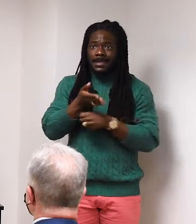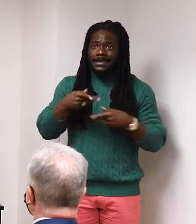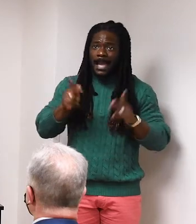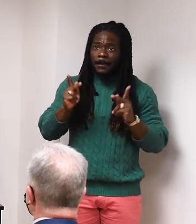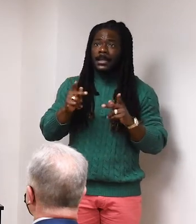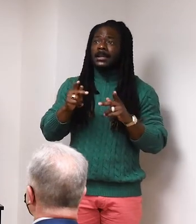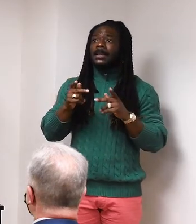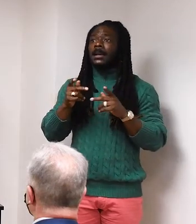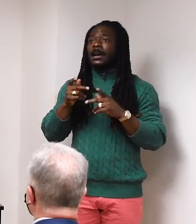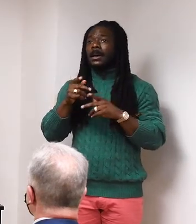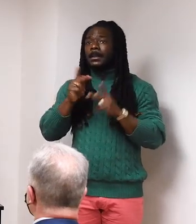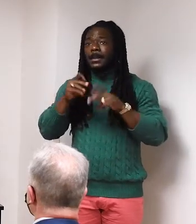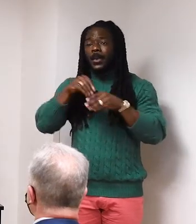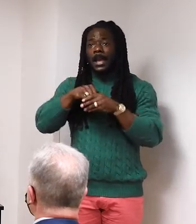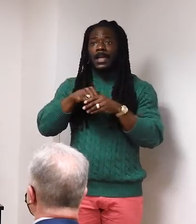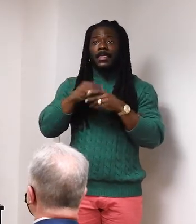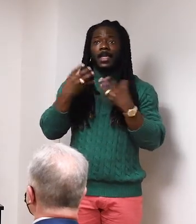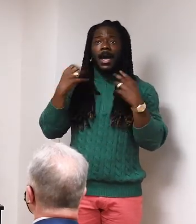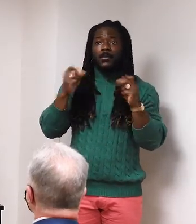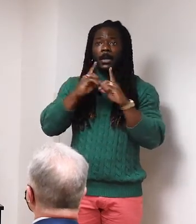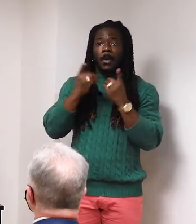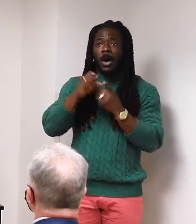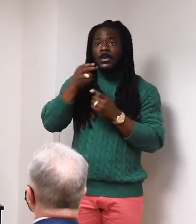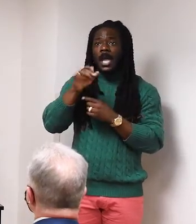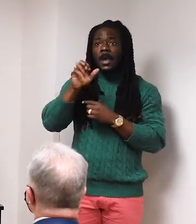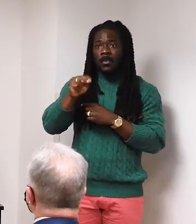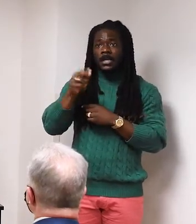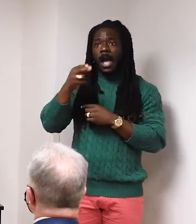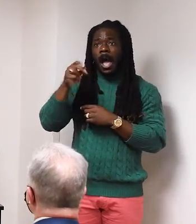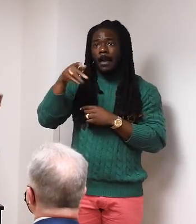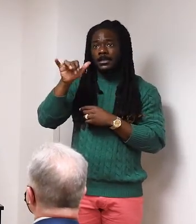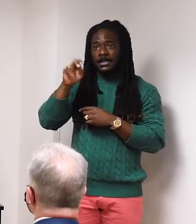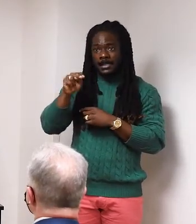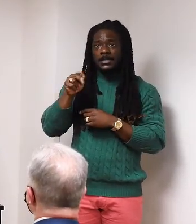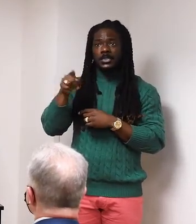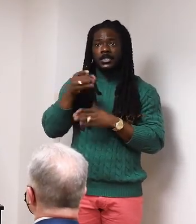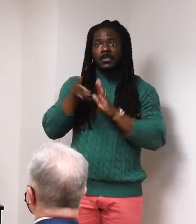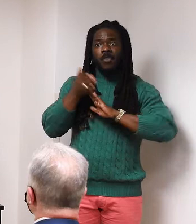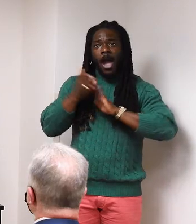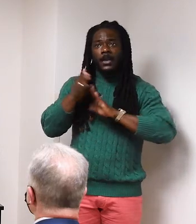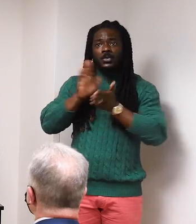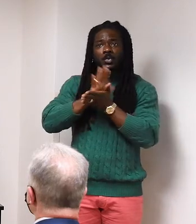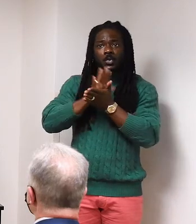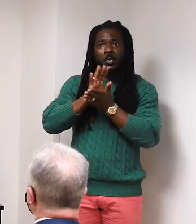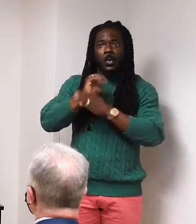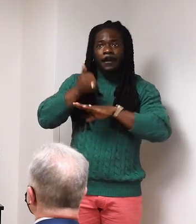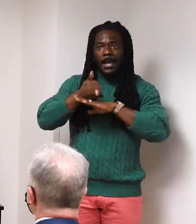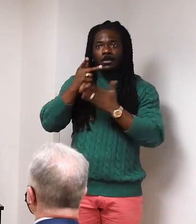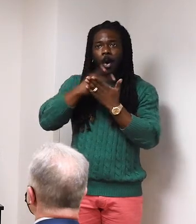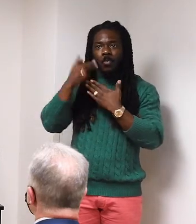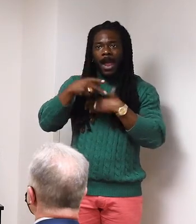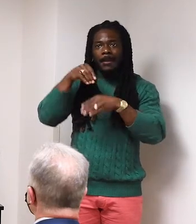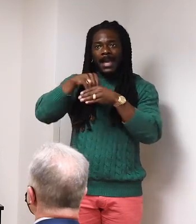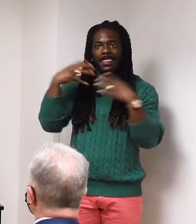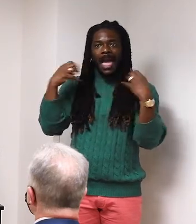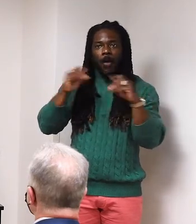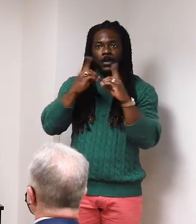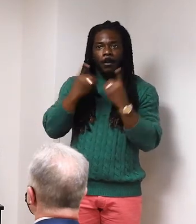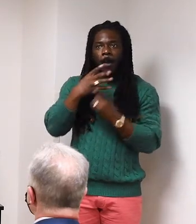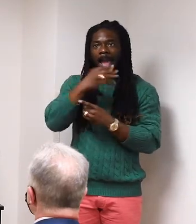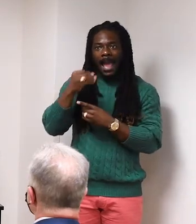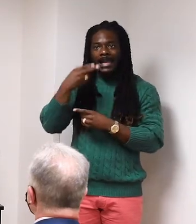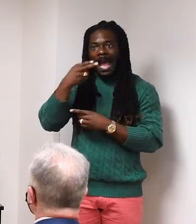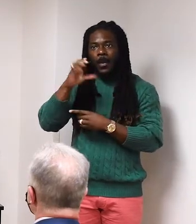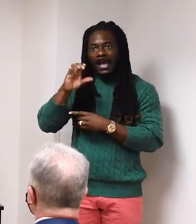health department. Sharon Hobson, who runs the school-based wellness center program in the health department, and the Howard County